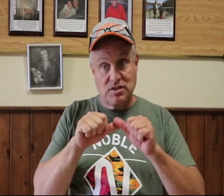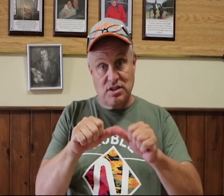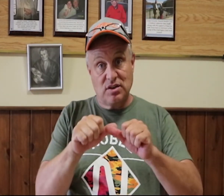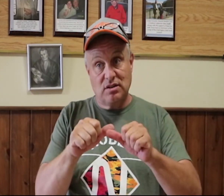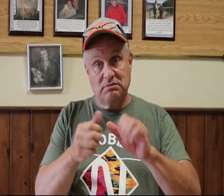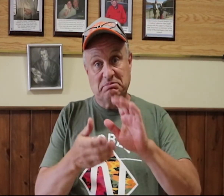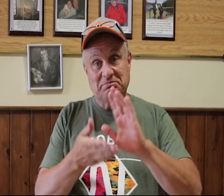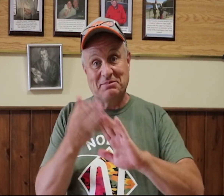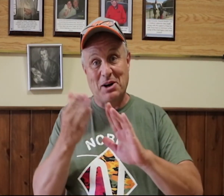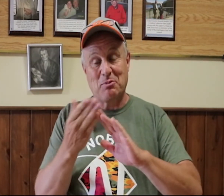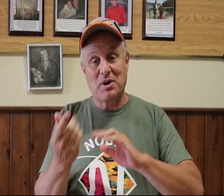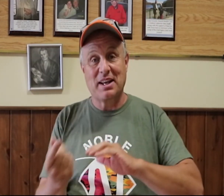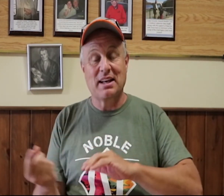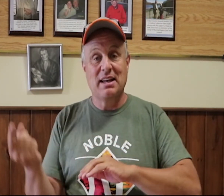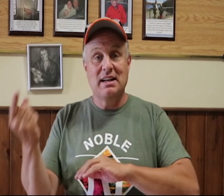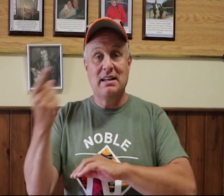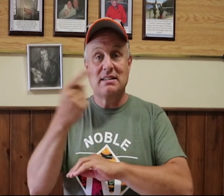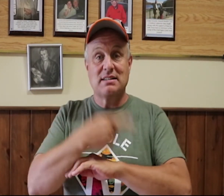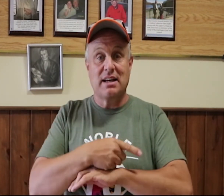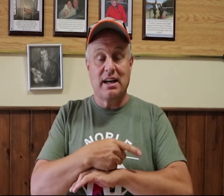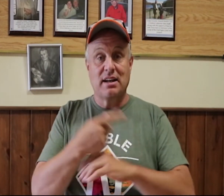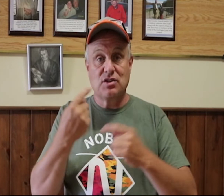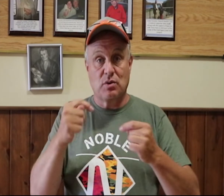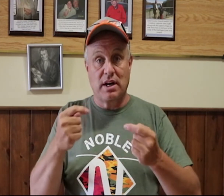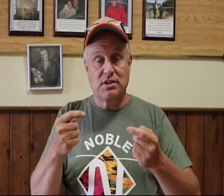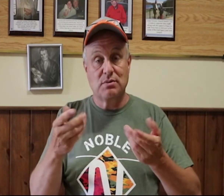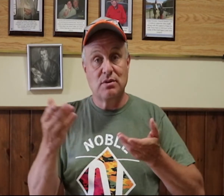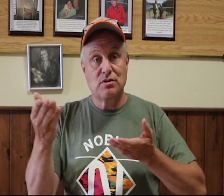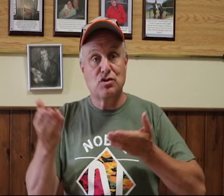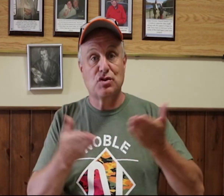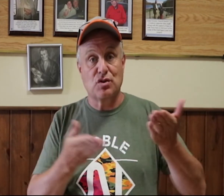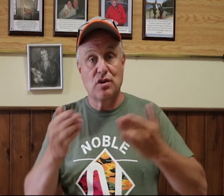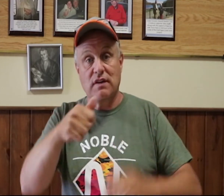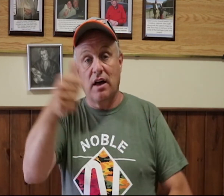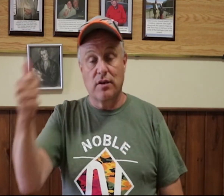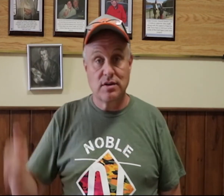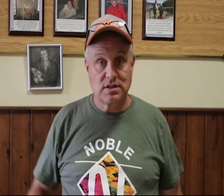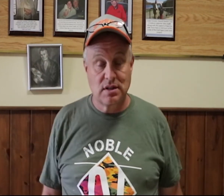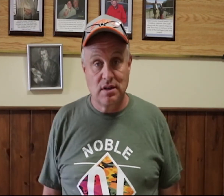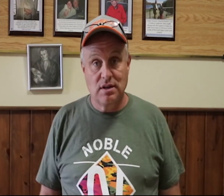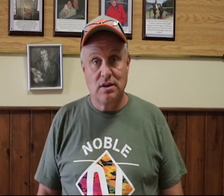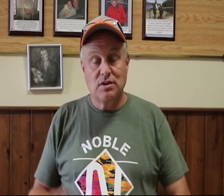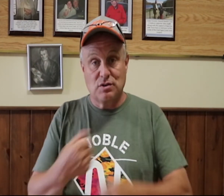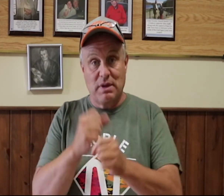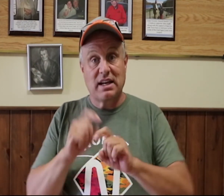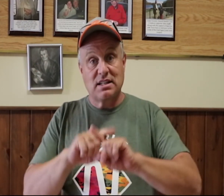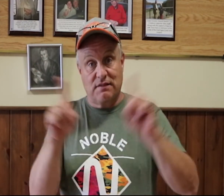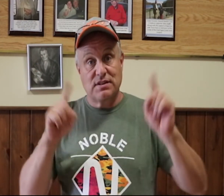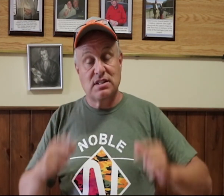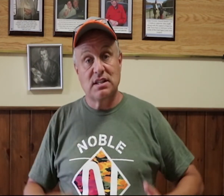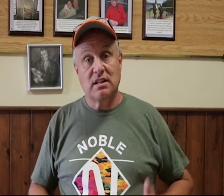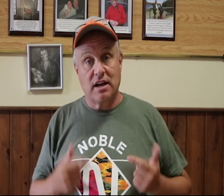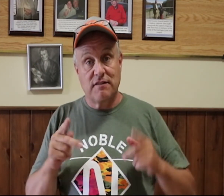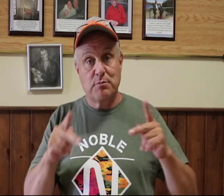still operating today, trying to serve others, to make a difference in the life of